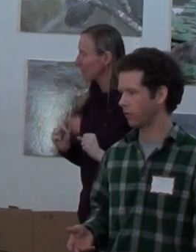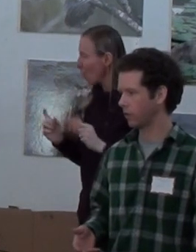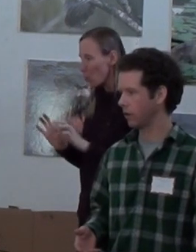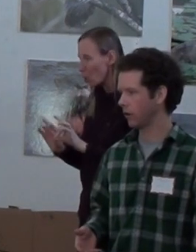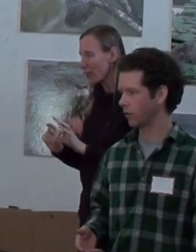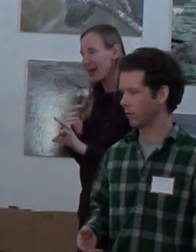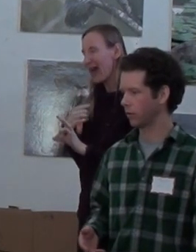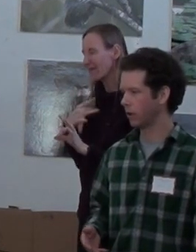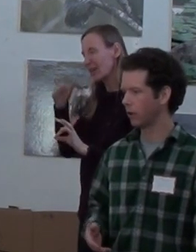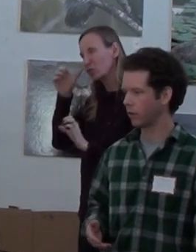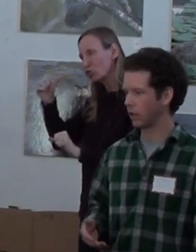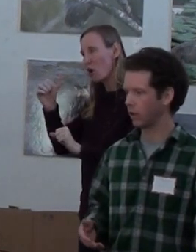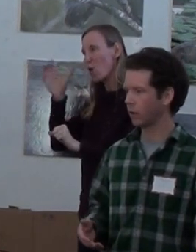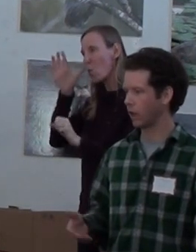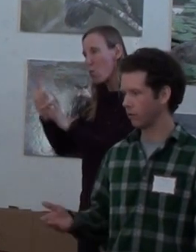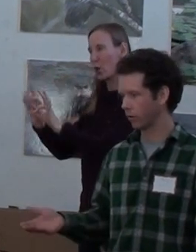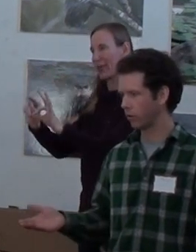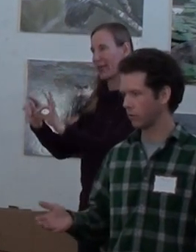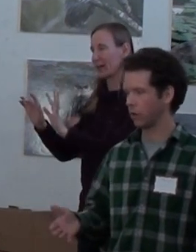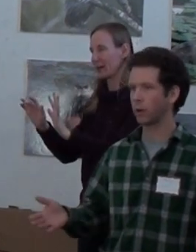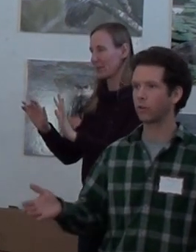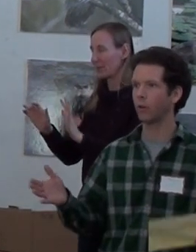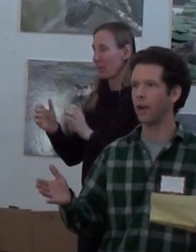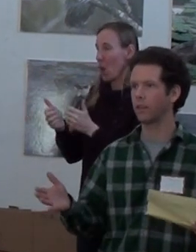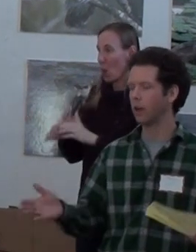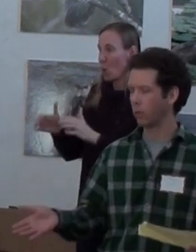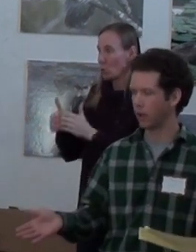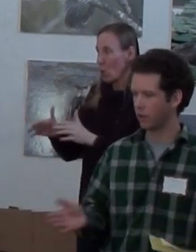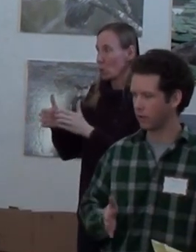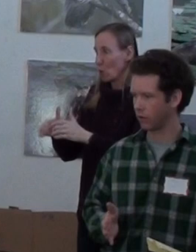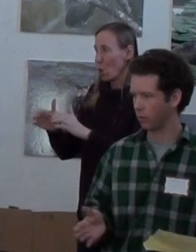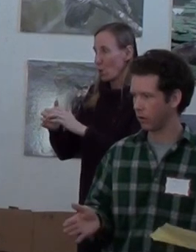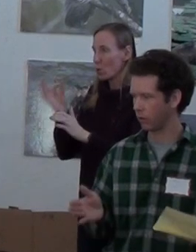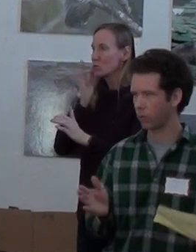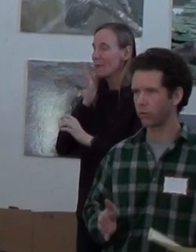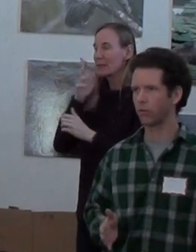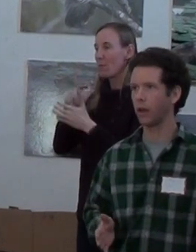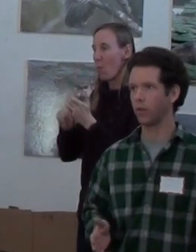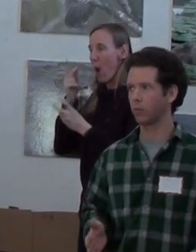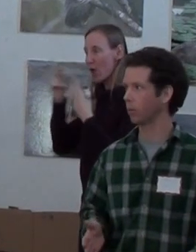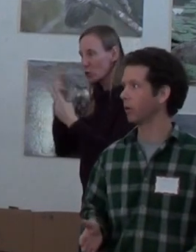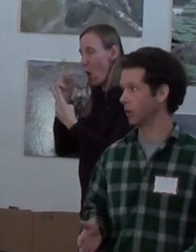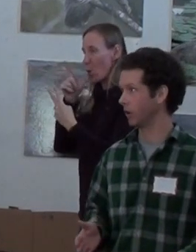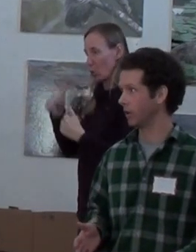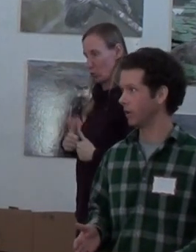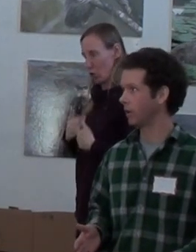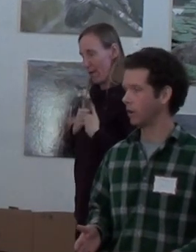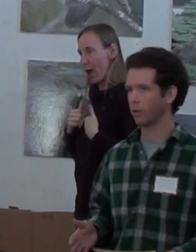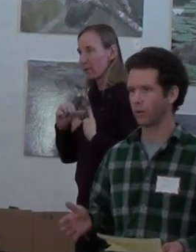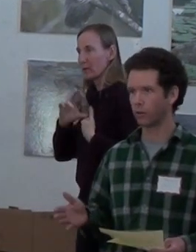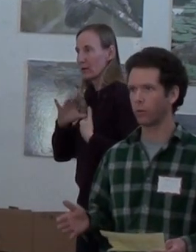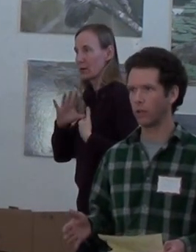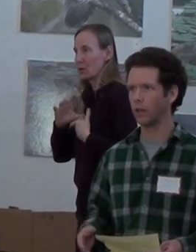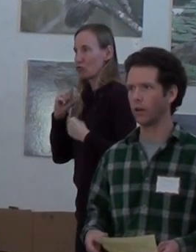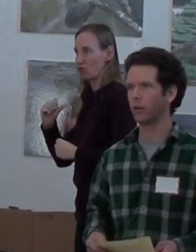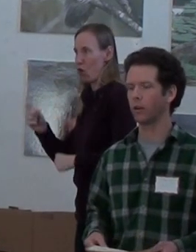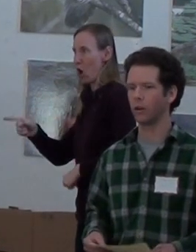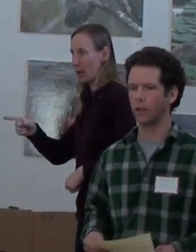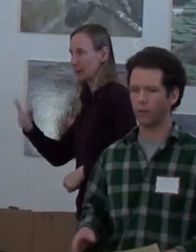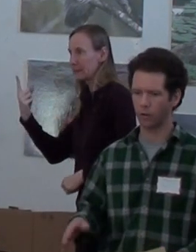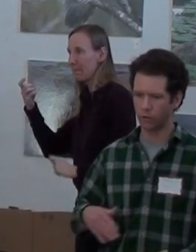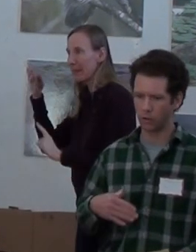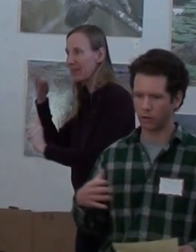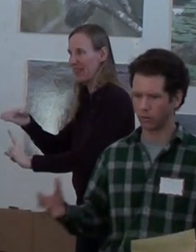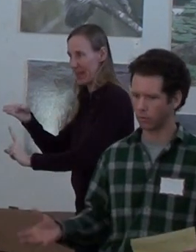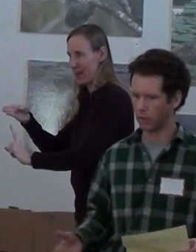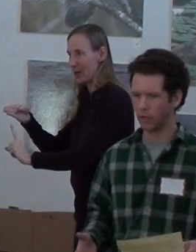And after a few years of thinking, okay, I was losing bees, but I still had, what I did see is the ones that were surviving were really good. You know, there was something there.